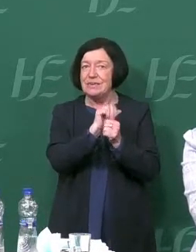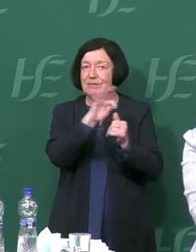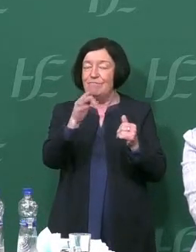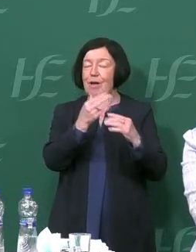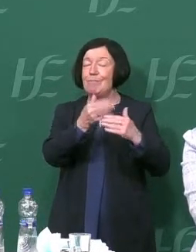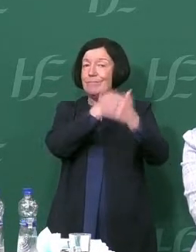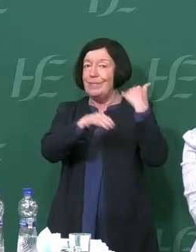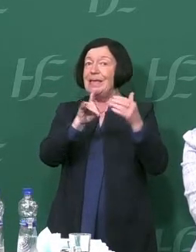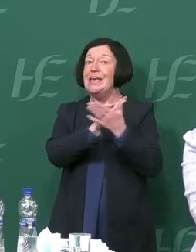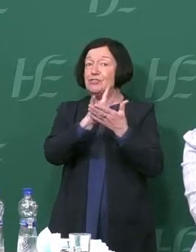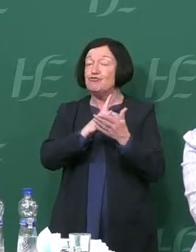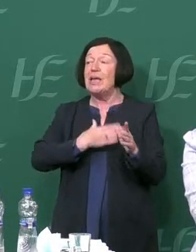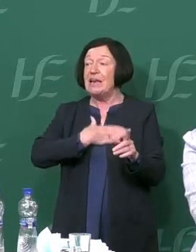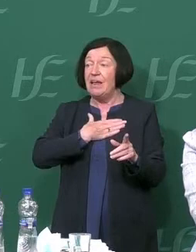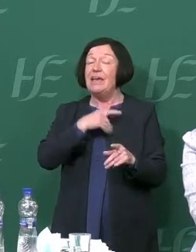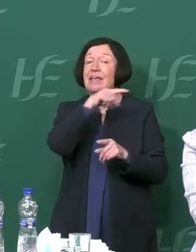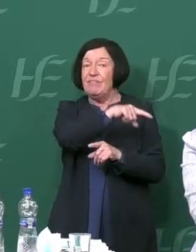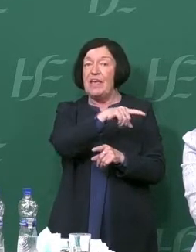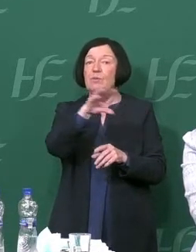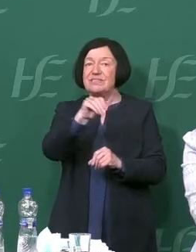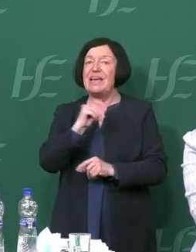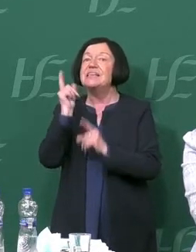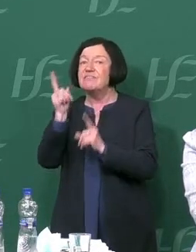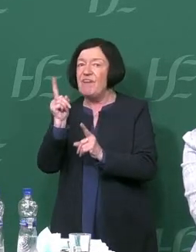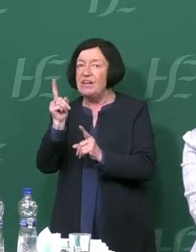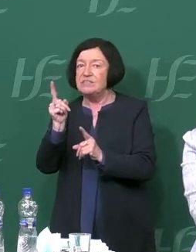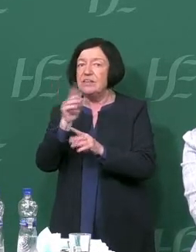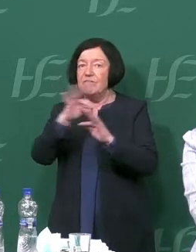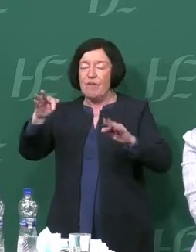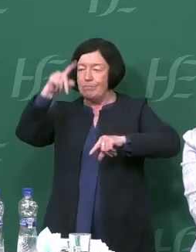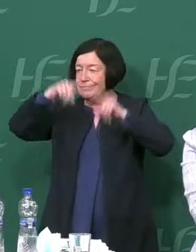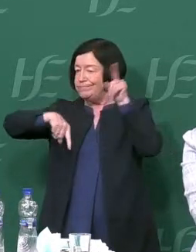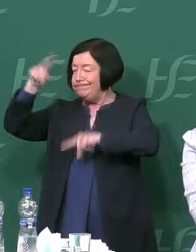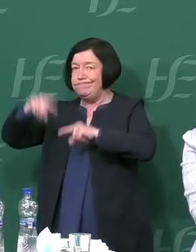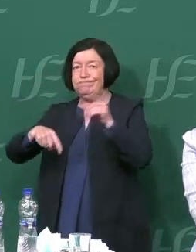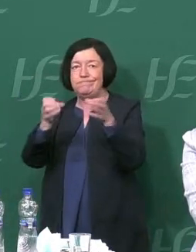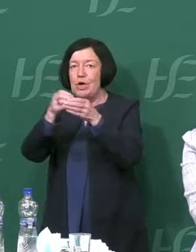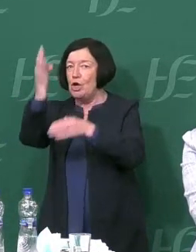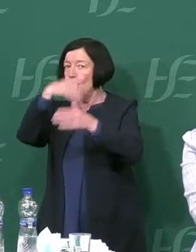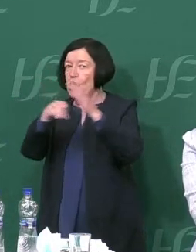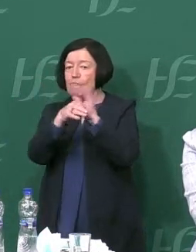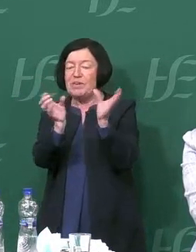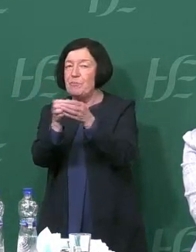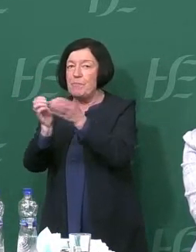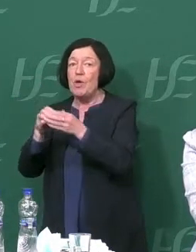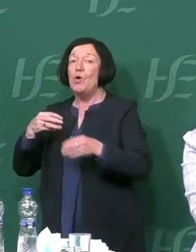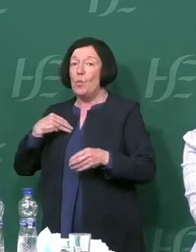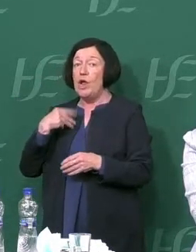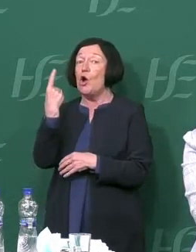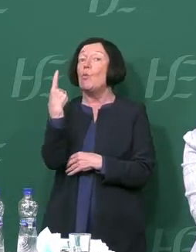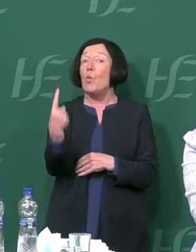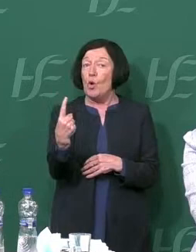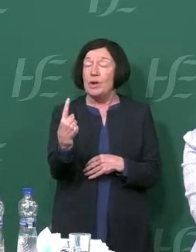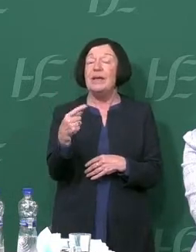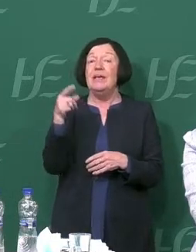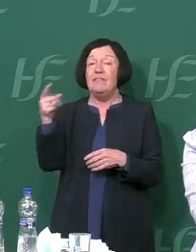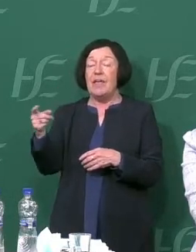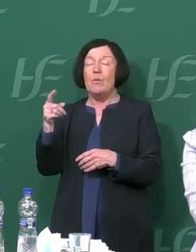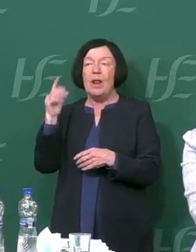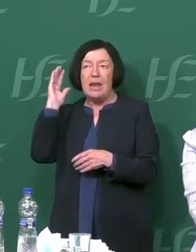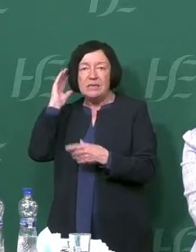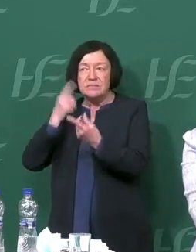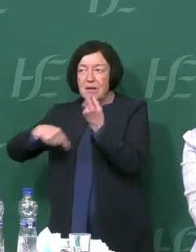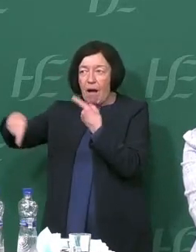previous history in life. So they would take advice and input from a range of statutory authorities. We are one. They would take all of